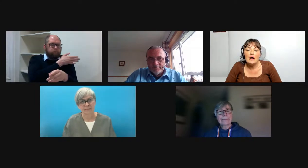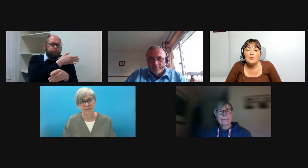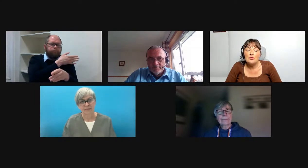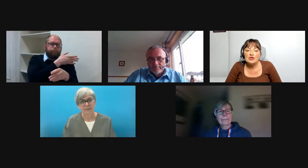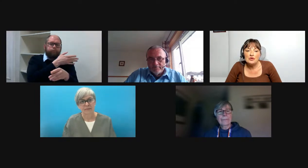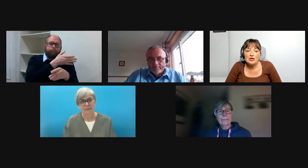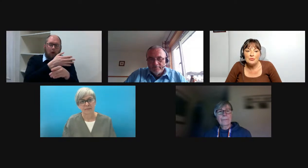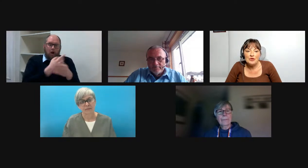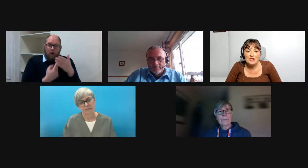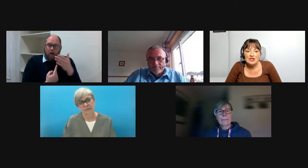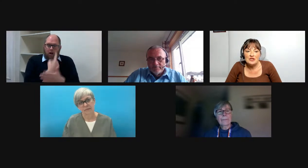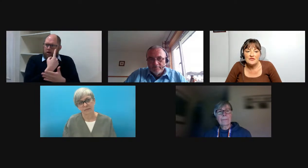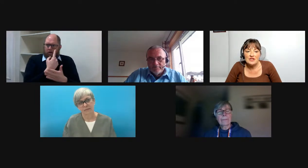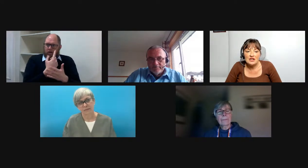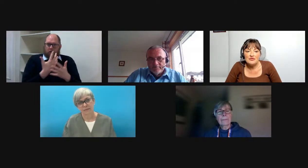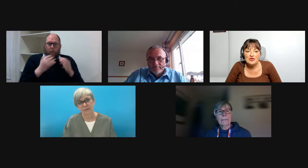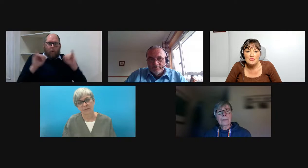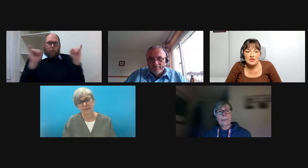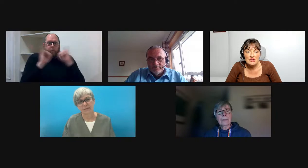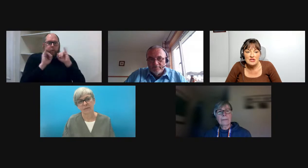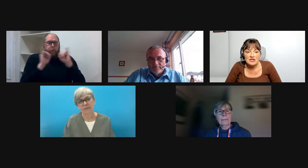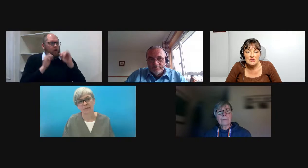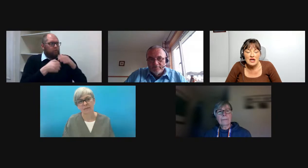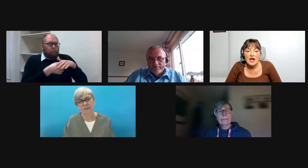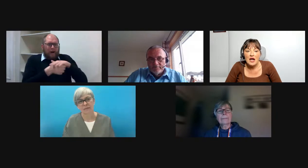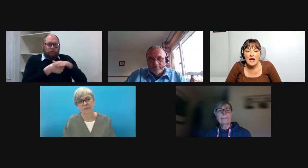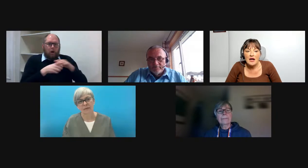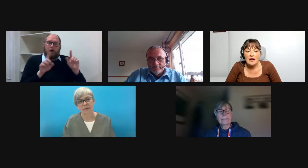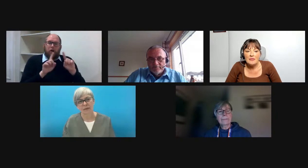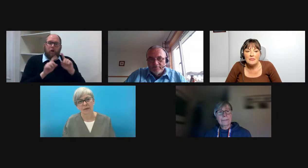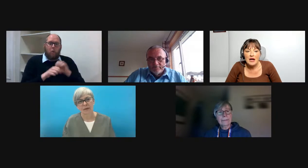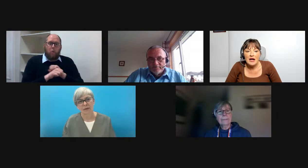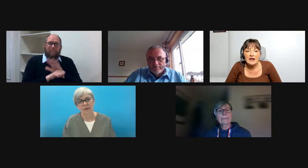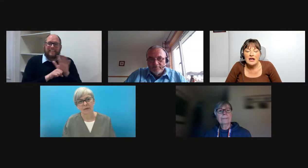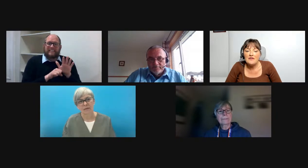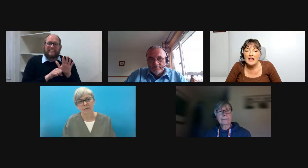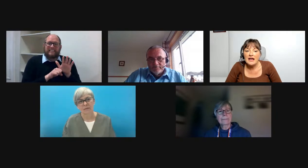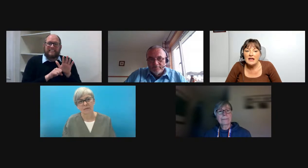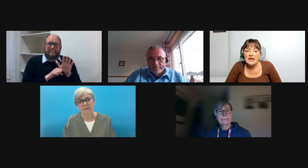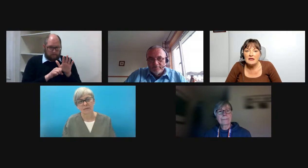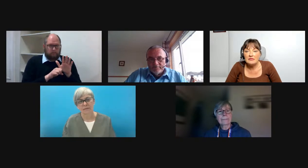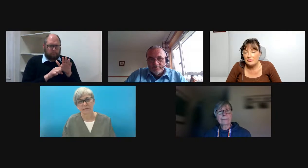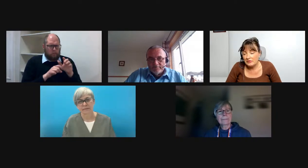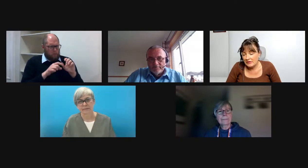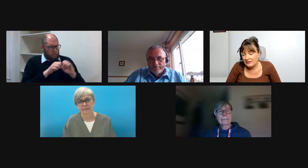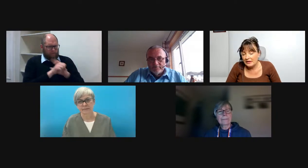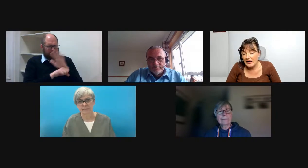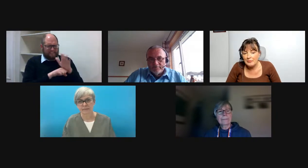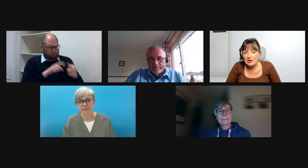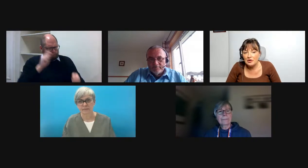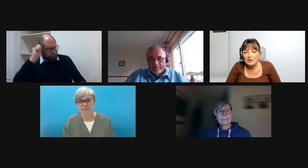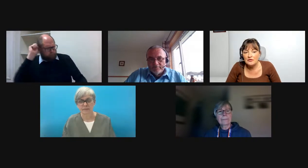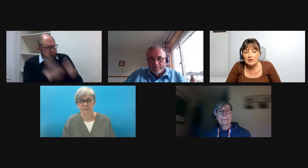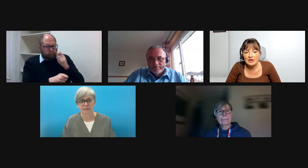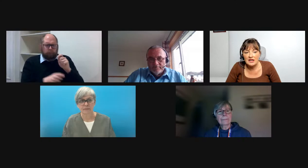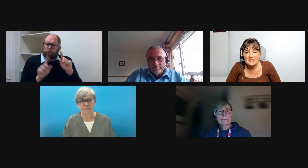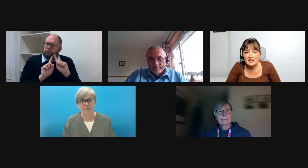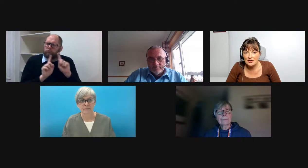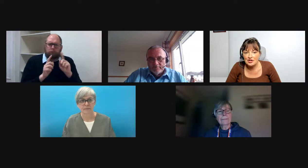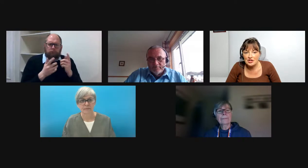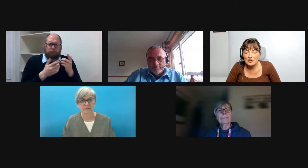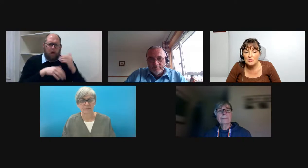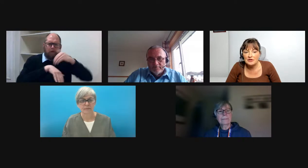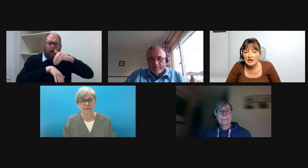So when we're talking about these sort of signing resources, if any, like happened in COVID, or